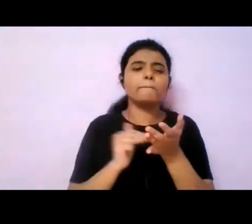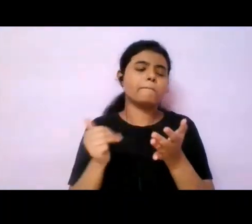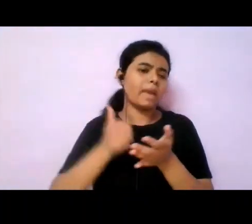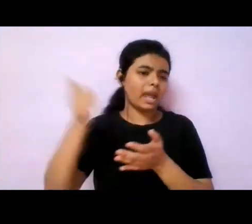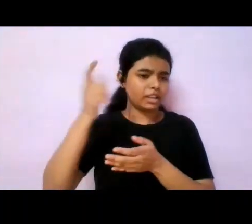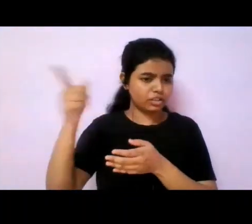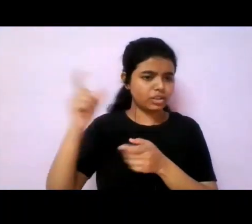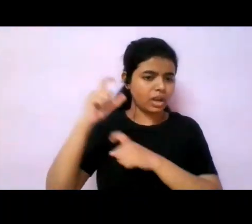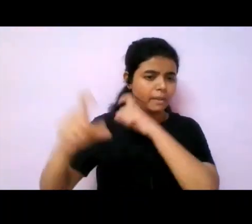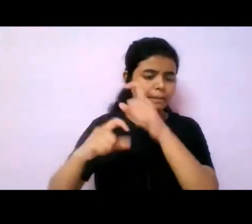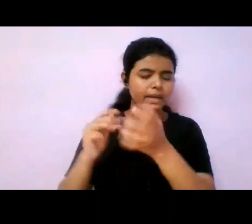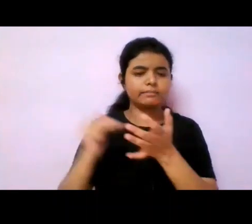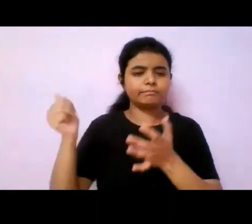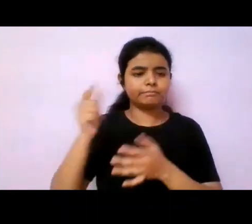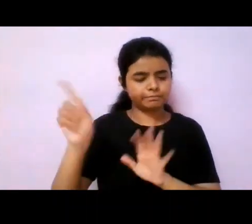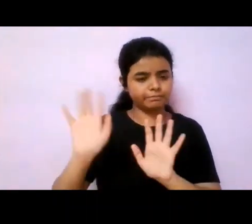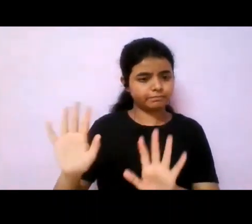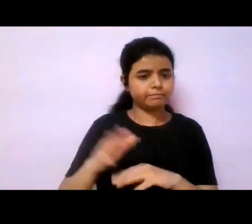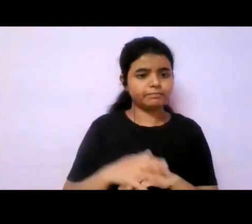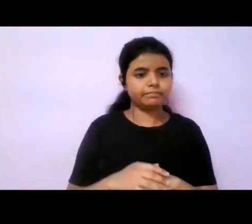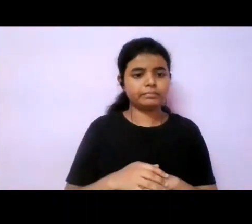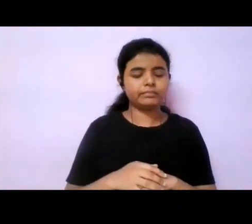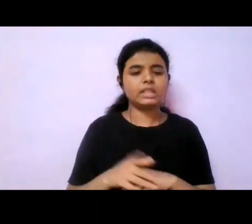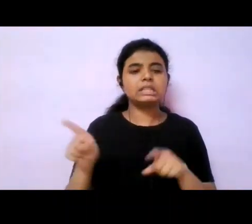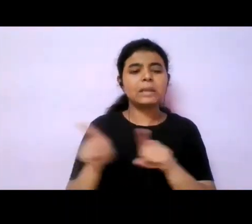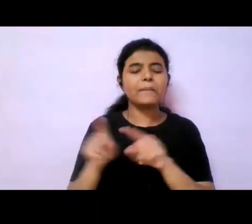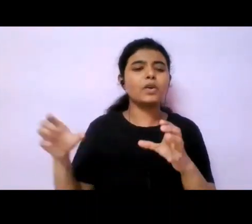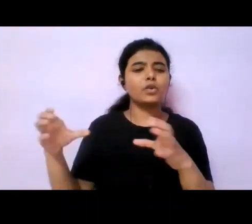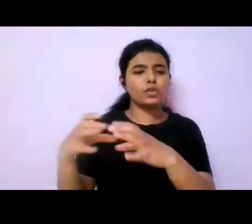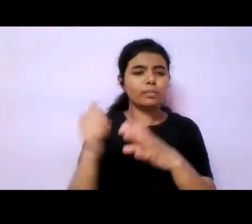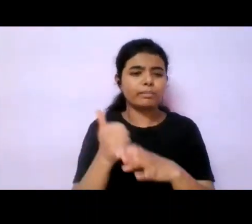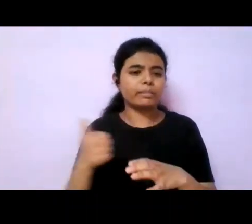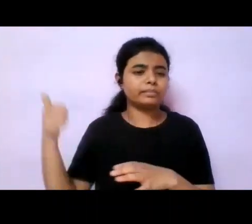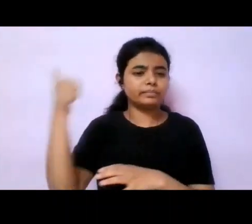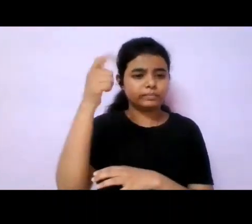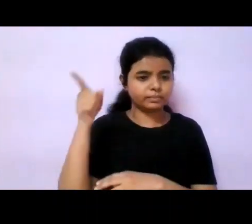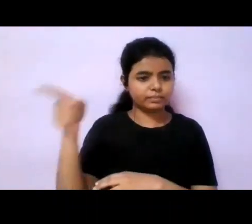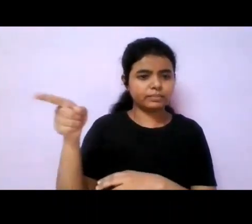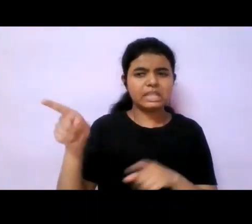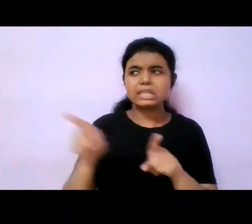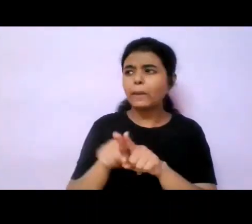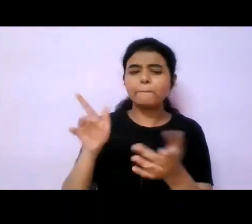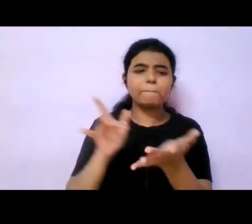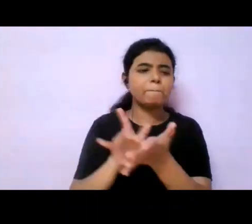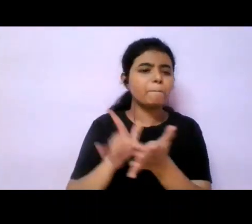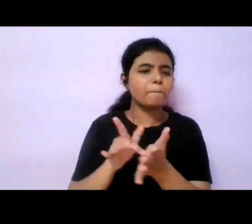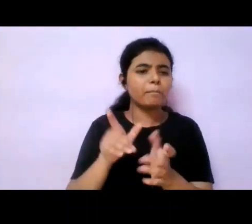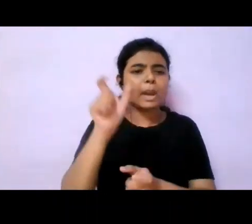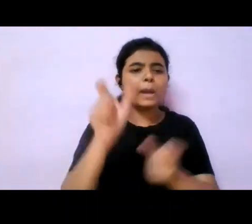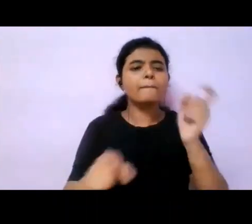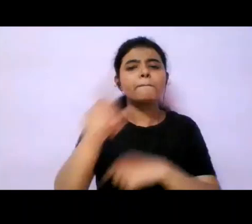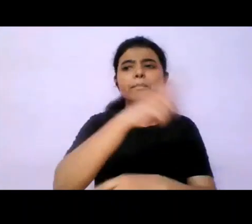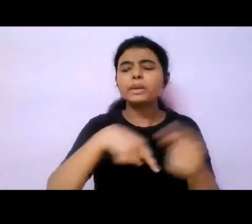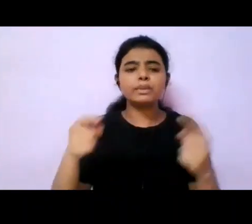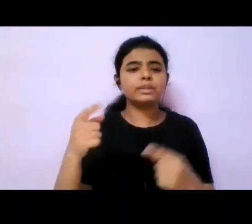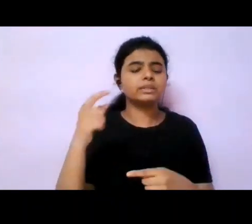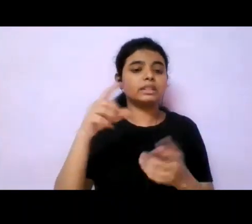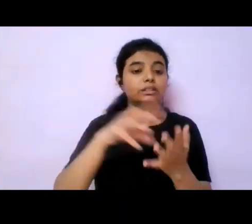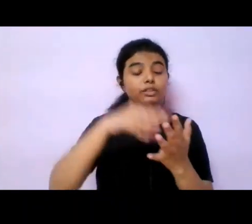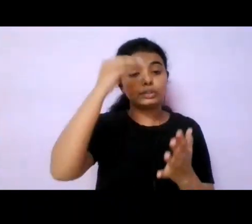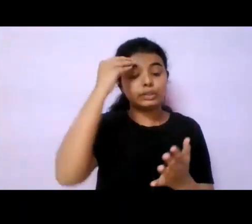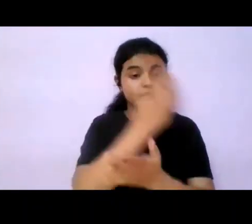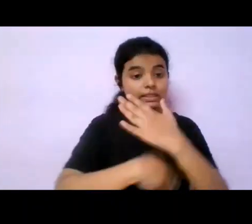home. A group home. That's where Rosa lives. It's a common place for residents with people with learning disabilities.